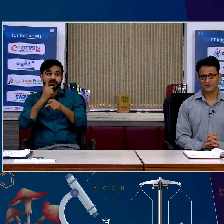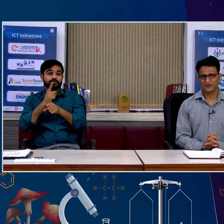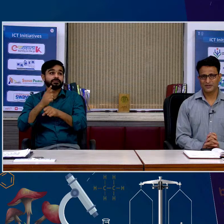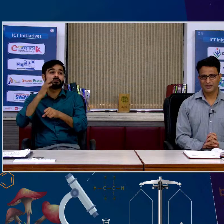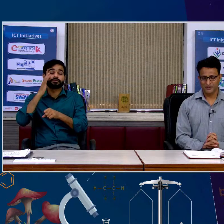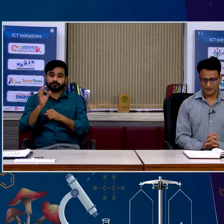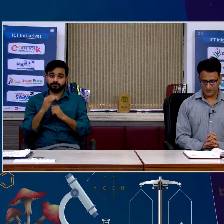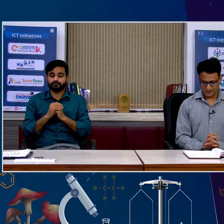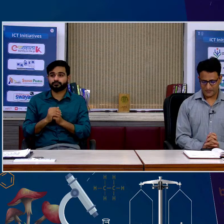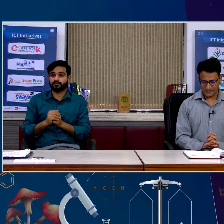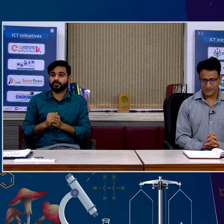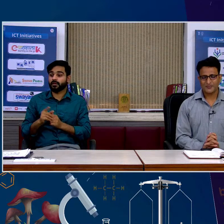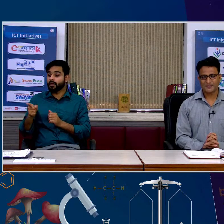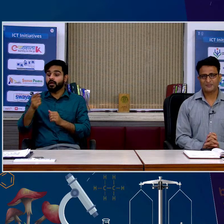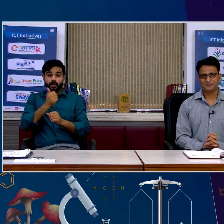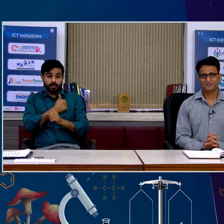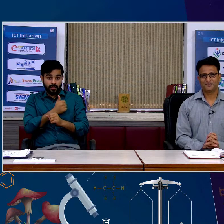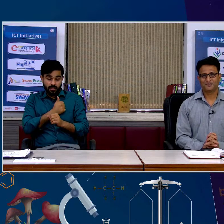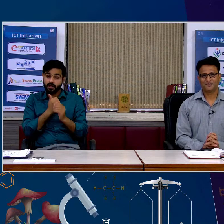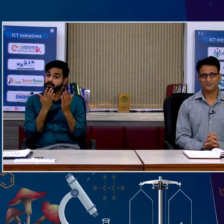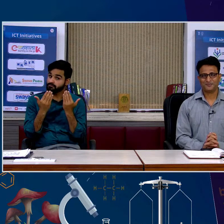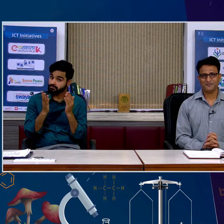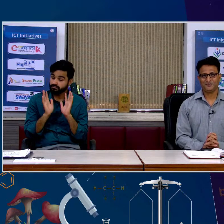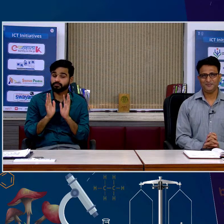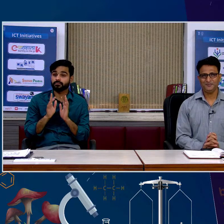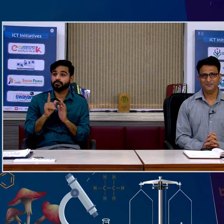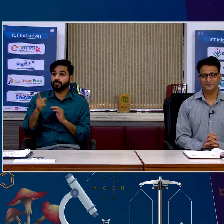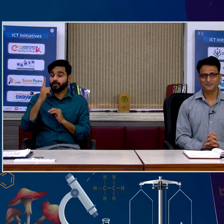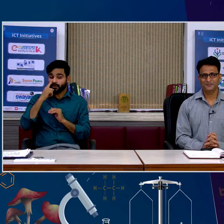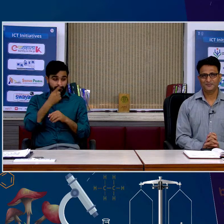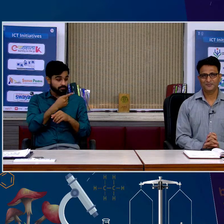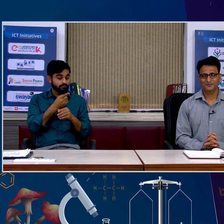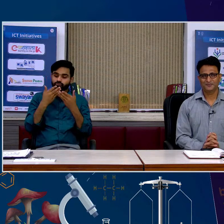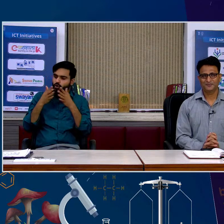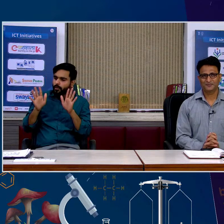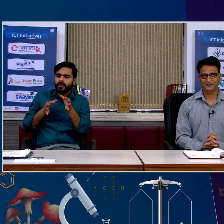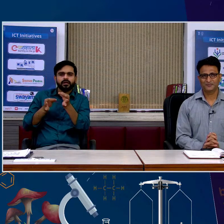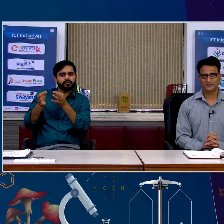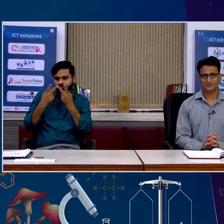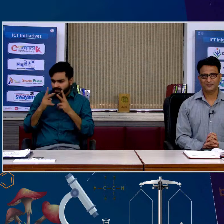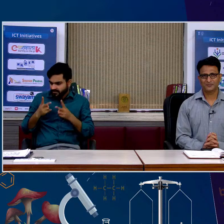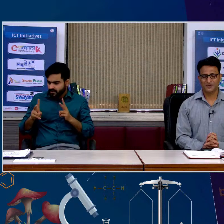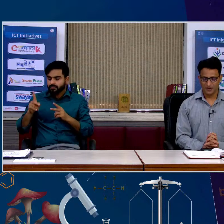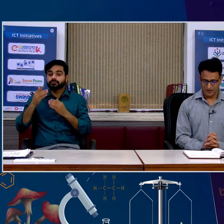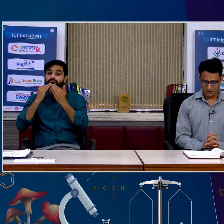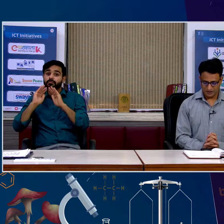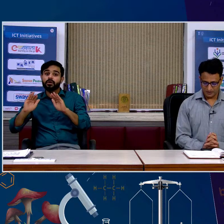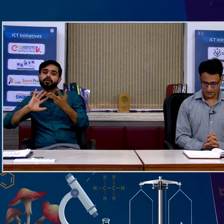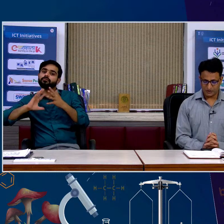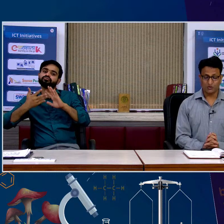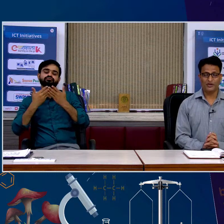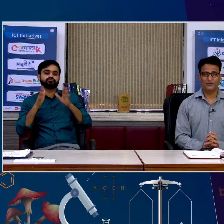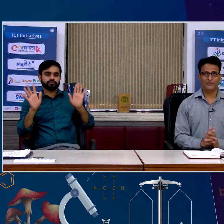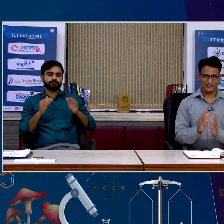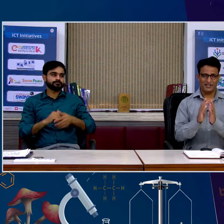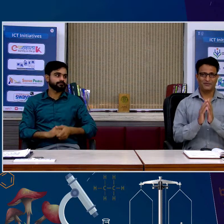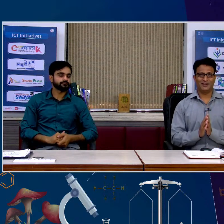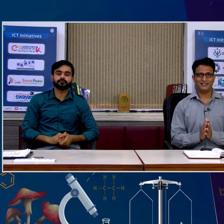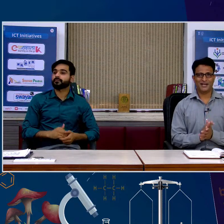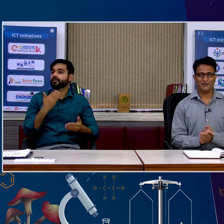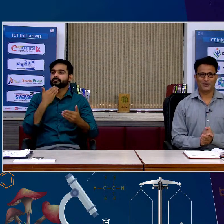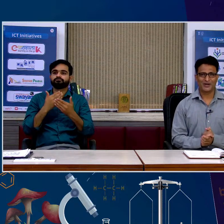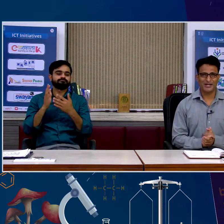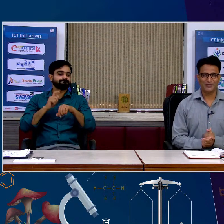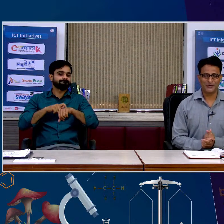important. If her attitude is positive, if she is open to differences, children will be open to differences. Right, so we are done